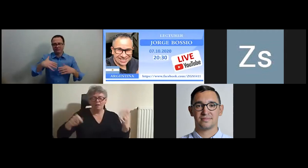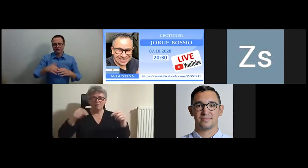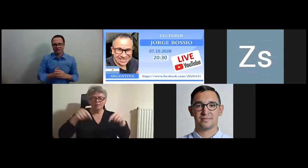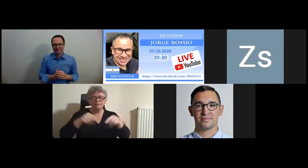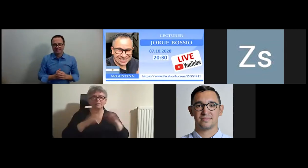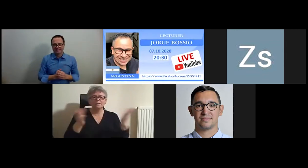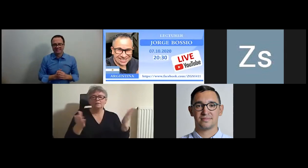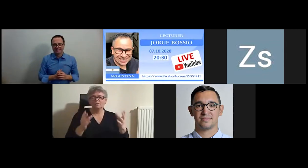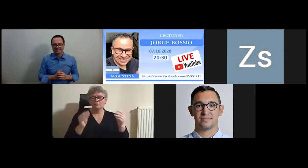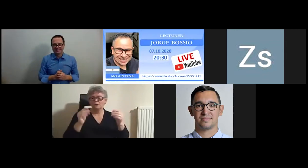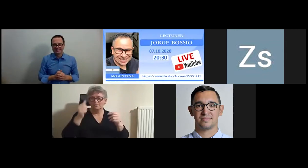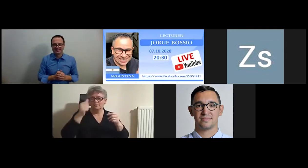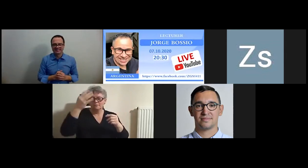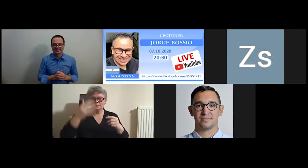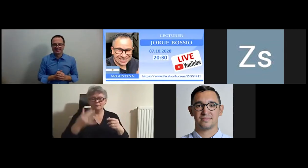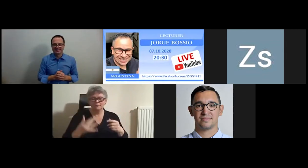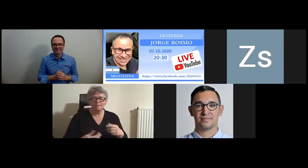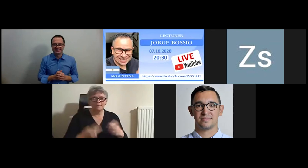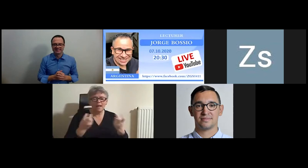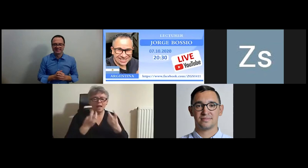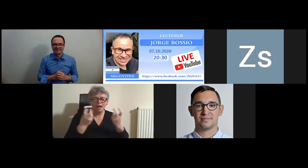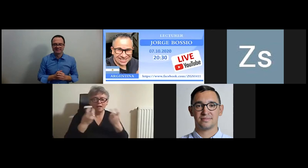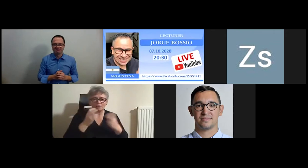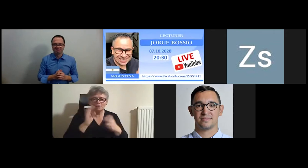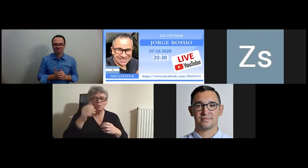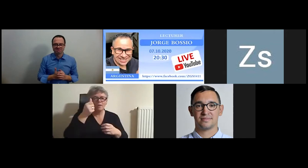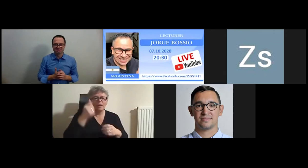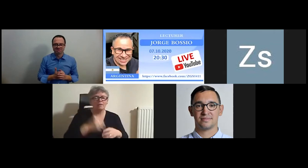We have a participants list of 60.